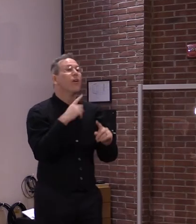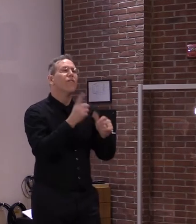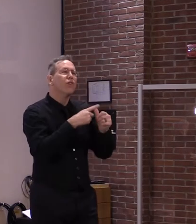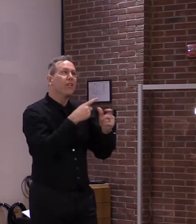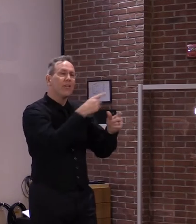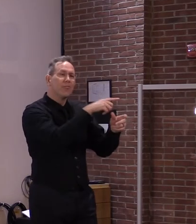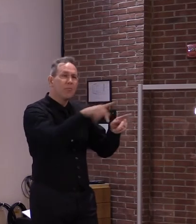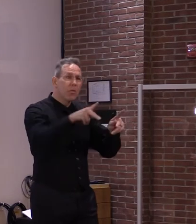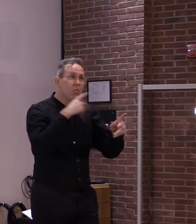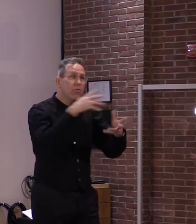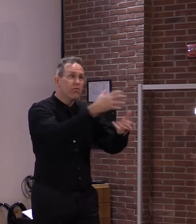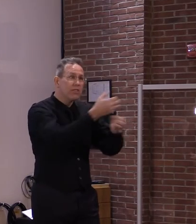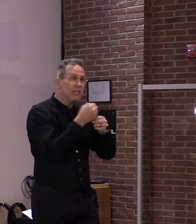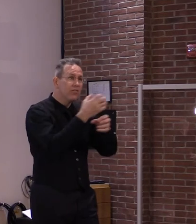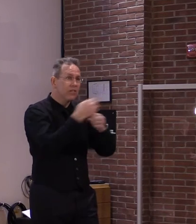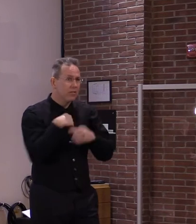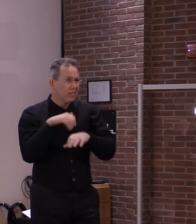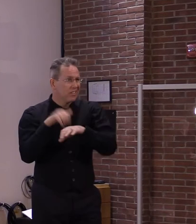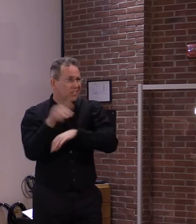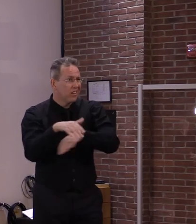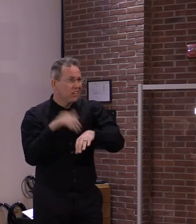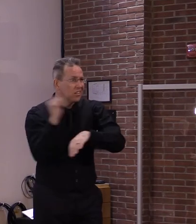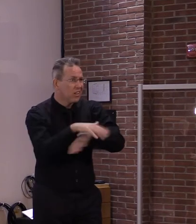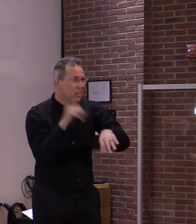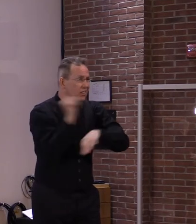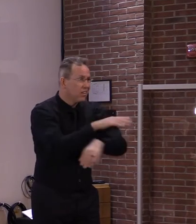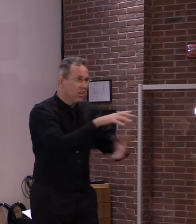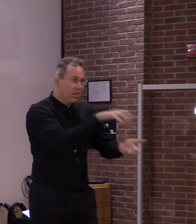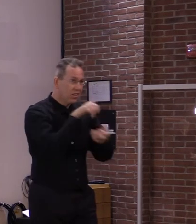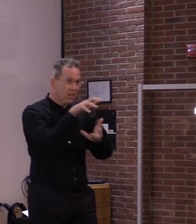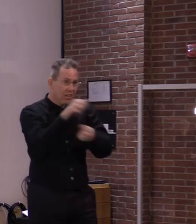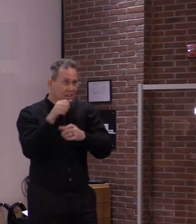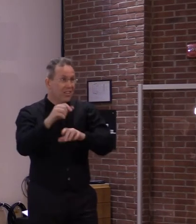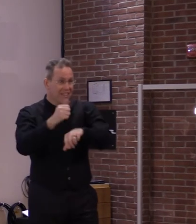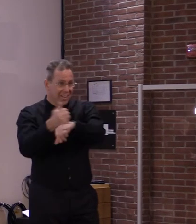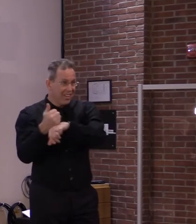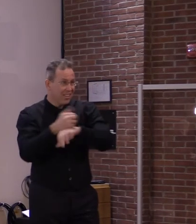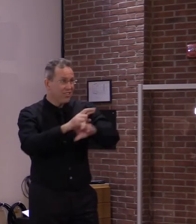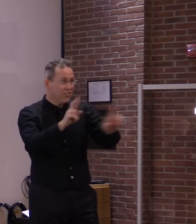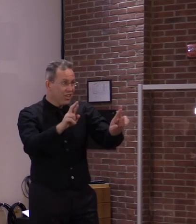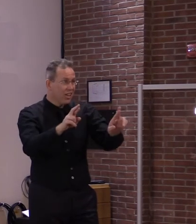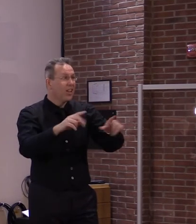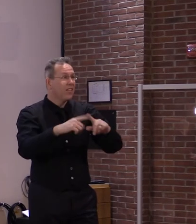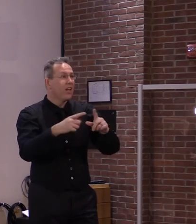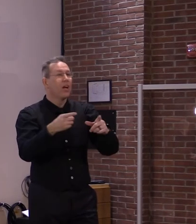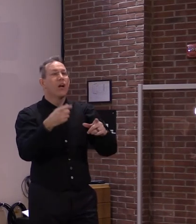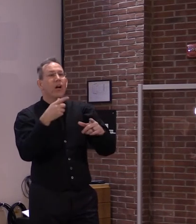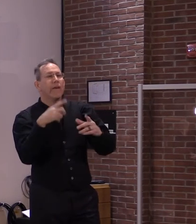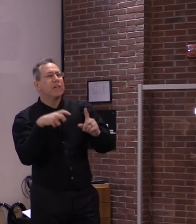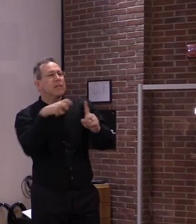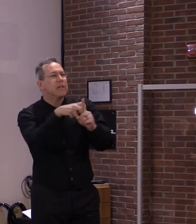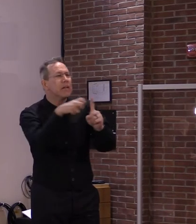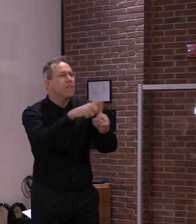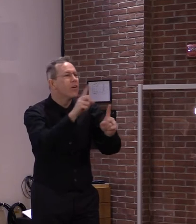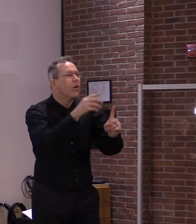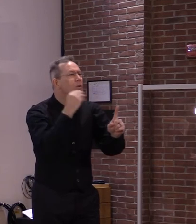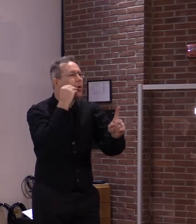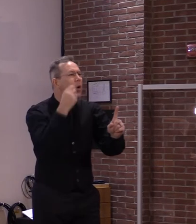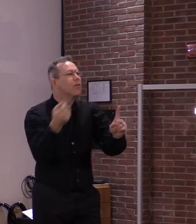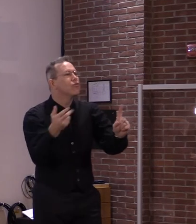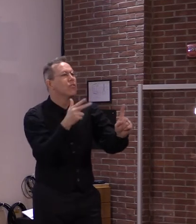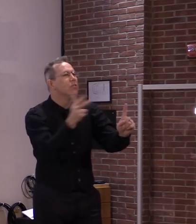to the um entities either they're on their way or they have been delivered to these various entities that i